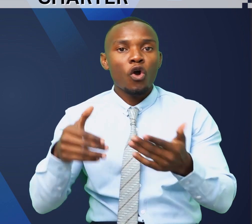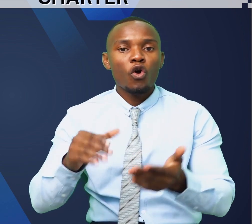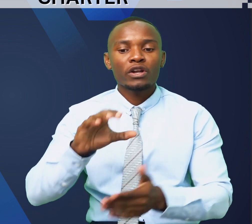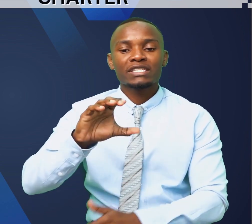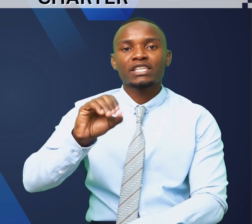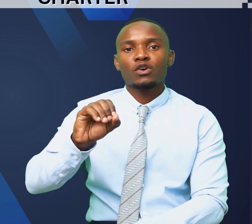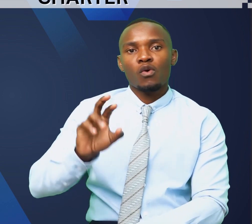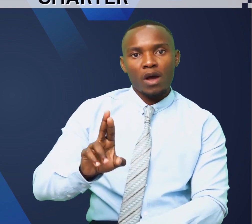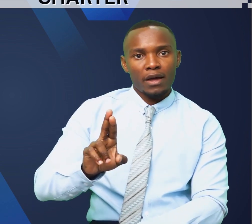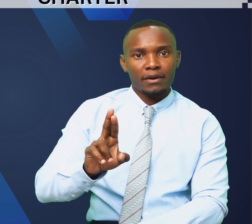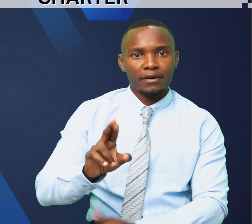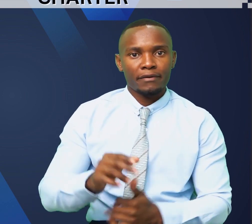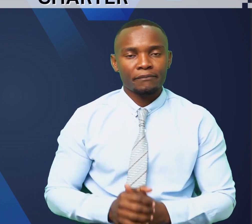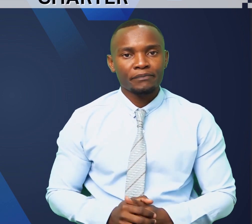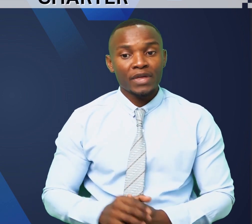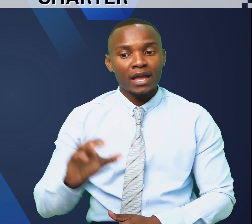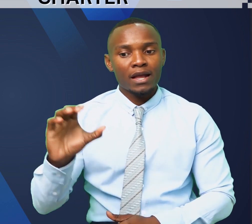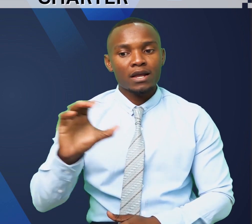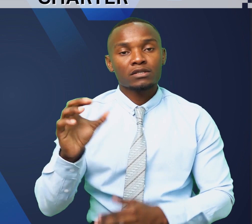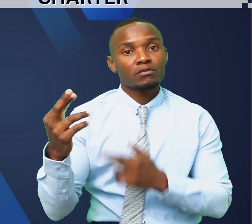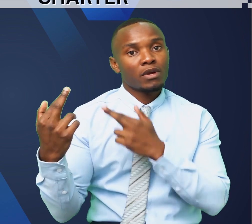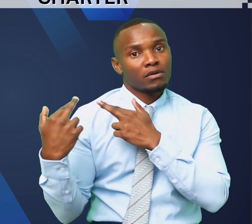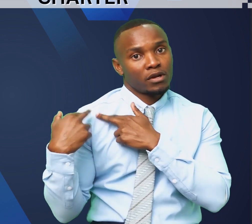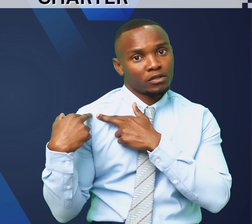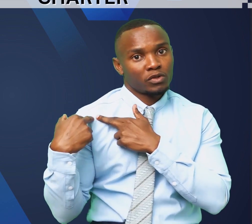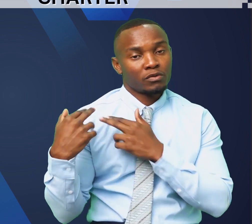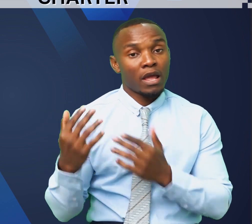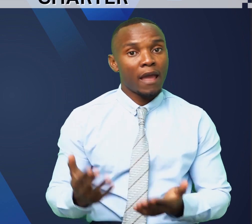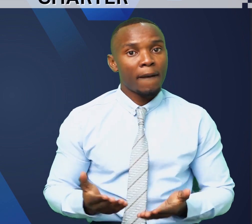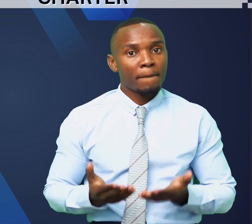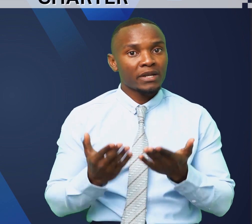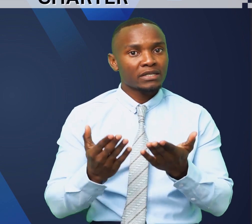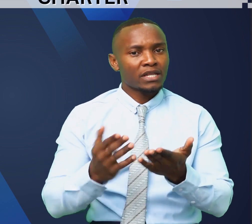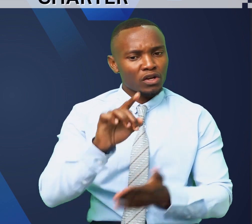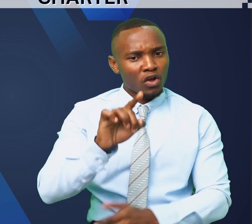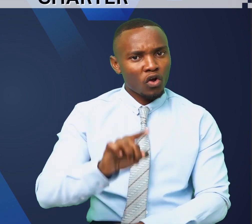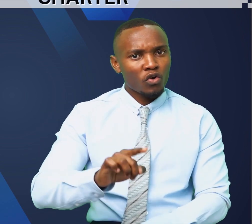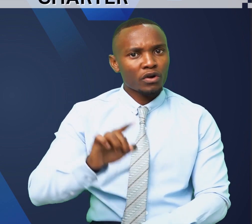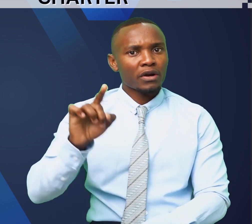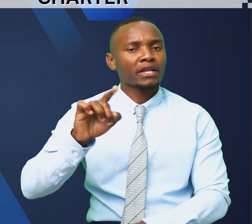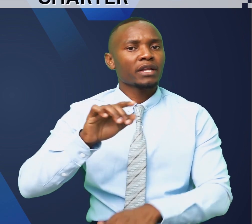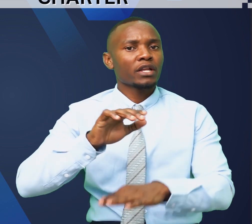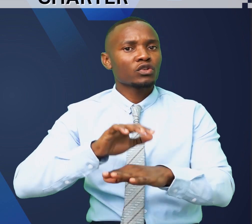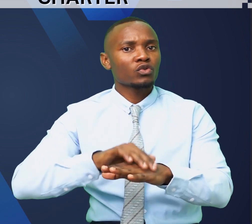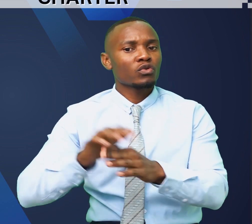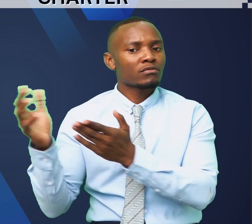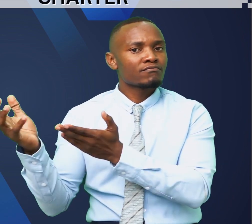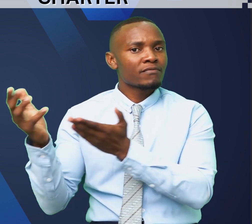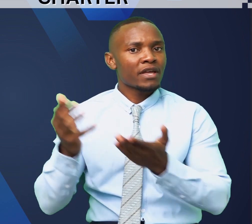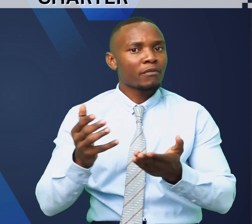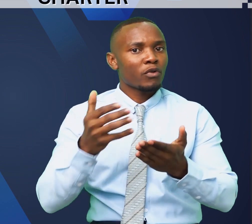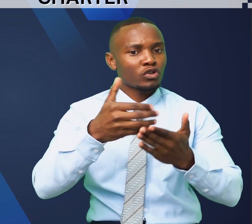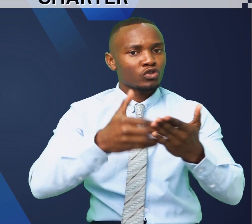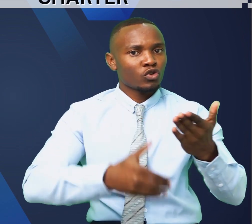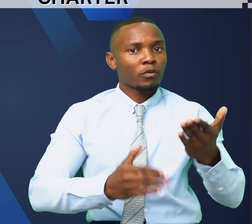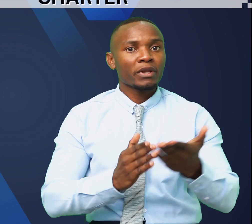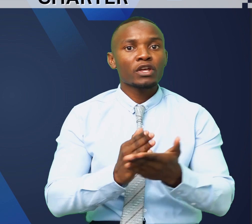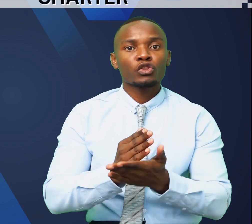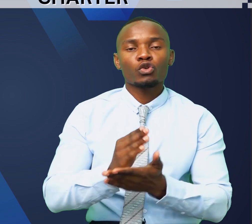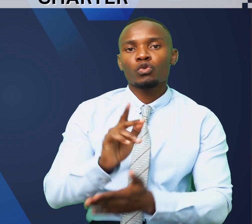or COR. Customer obligation: present valid relevant import documents through the